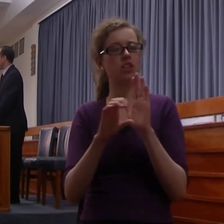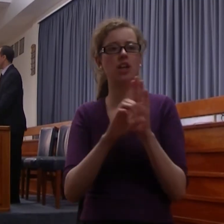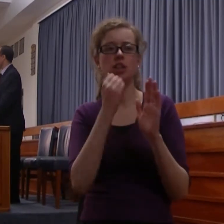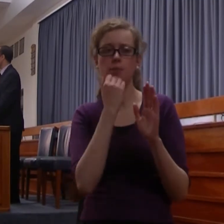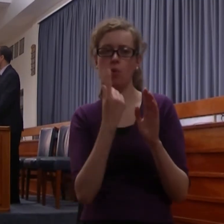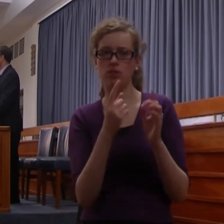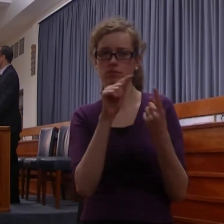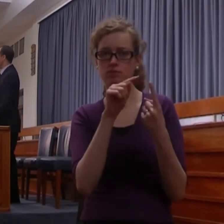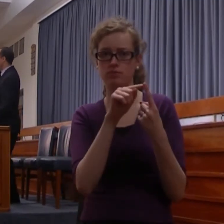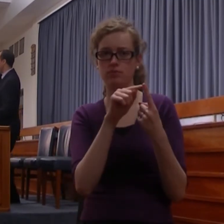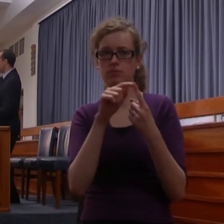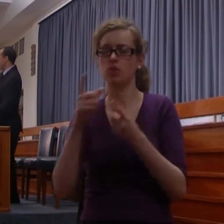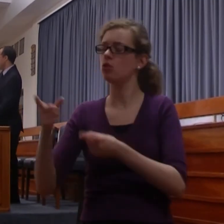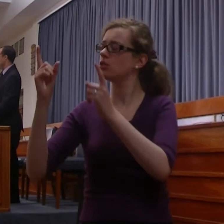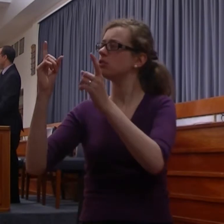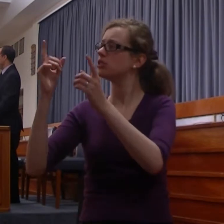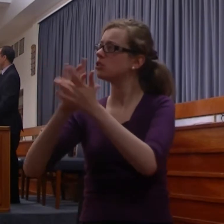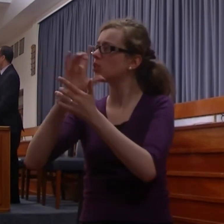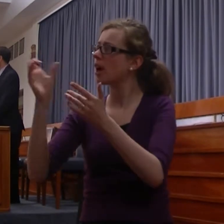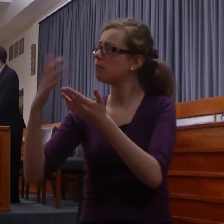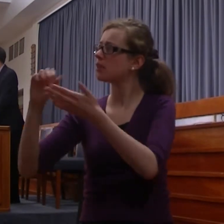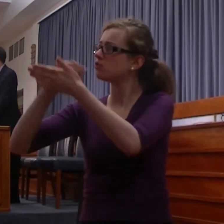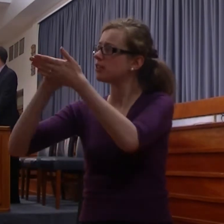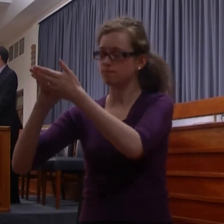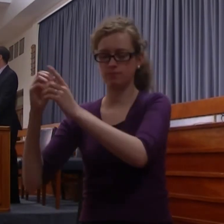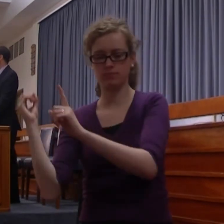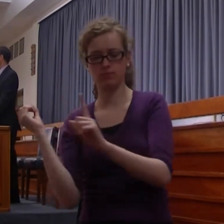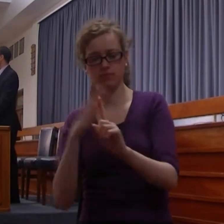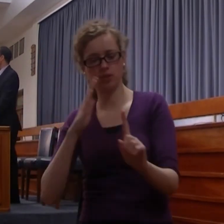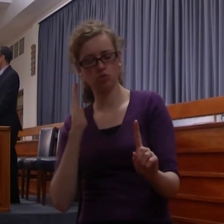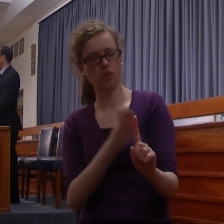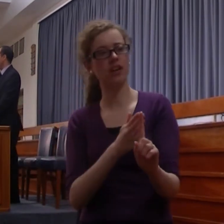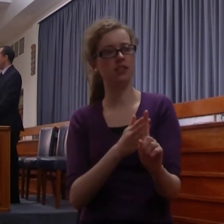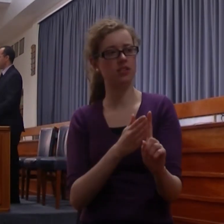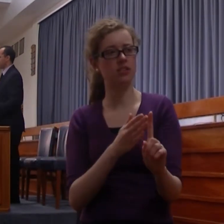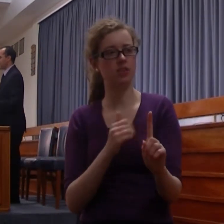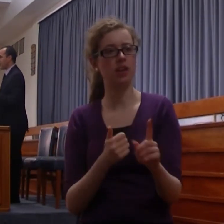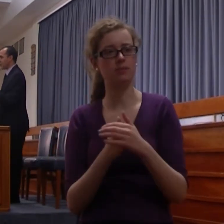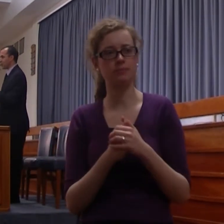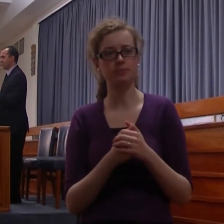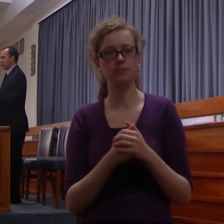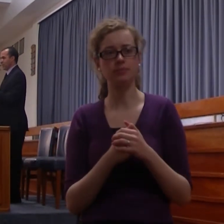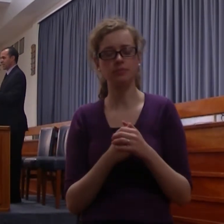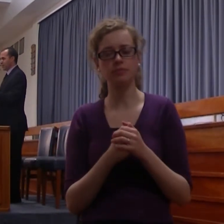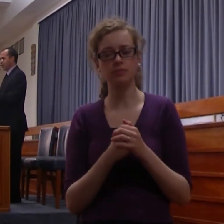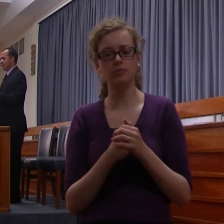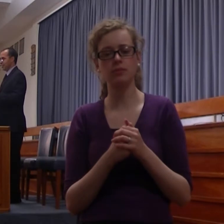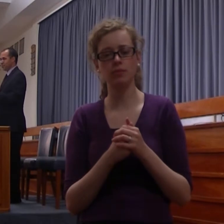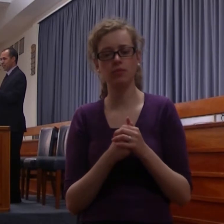to the first church, or the first letter, directly written by the Lord Jesus Christ from